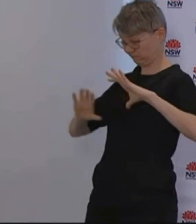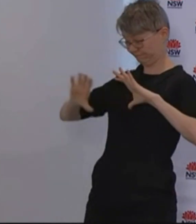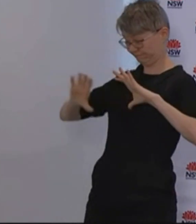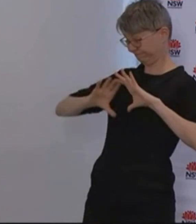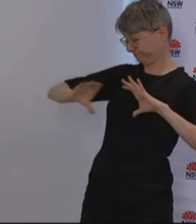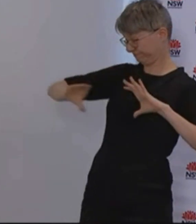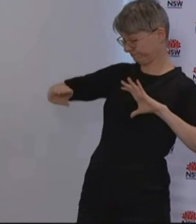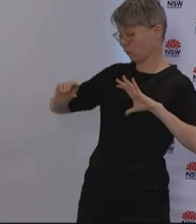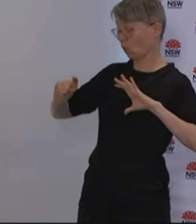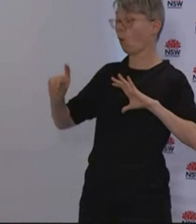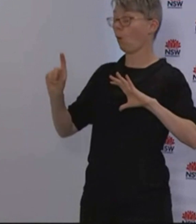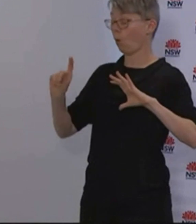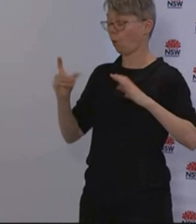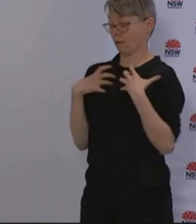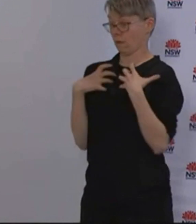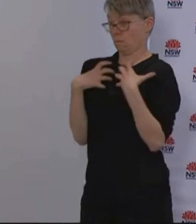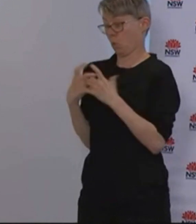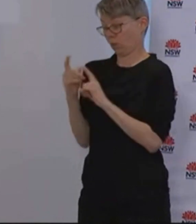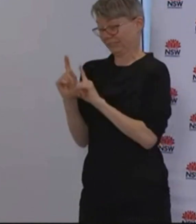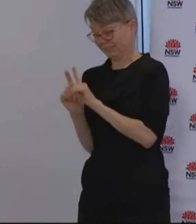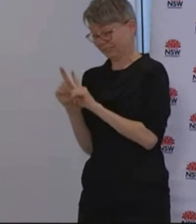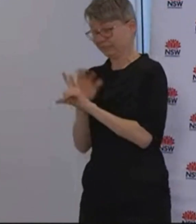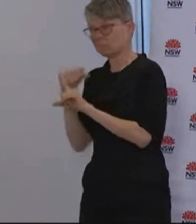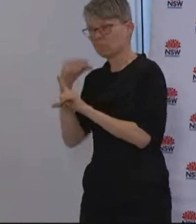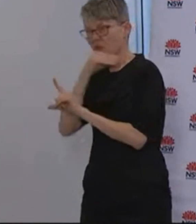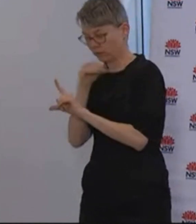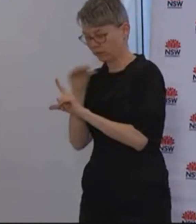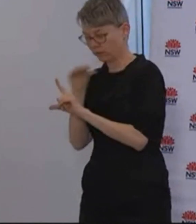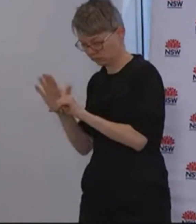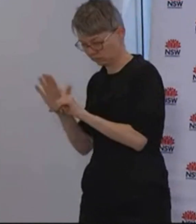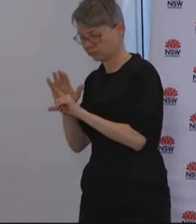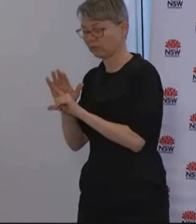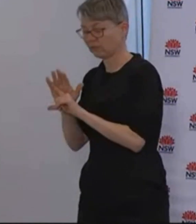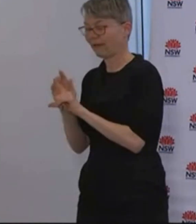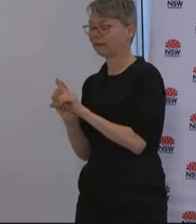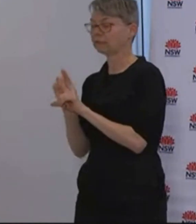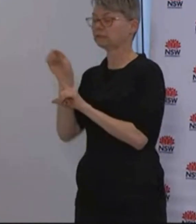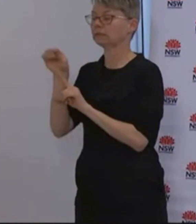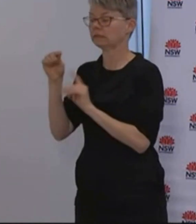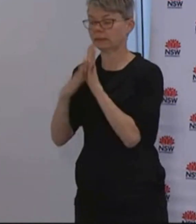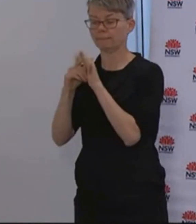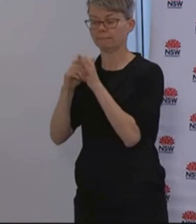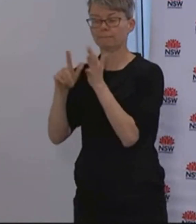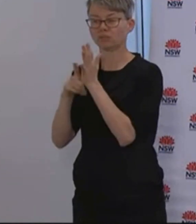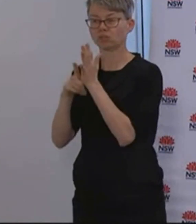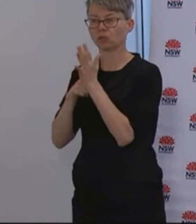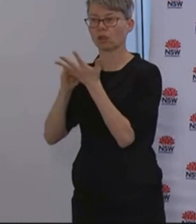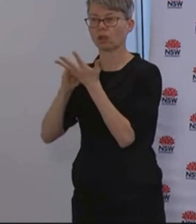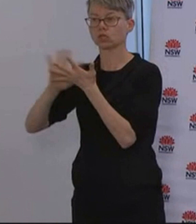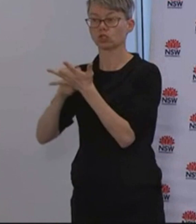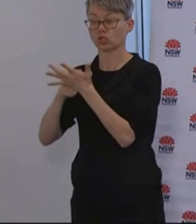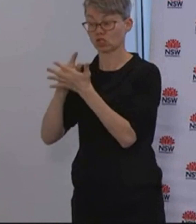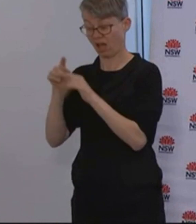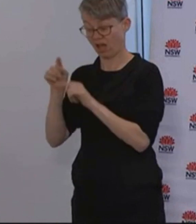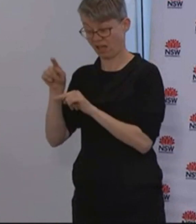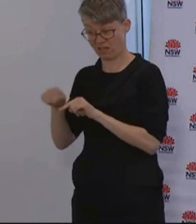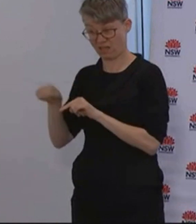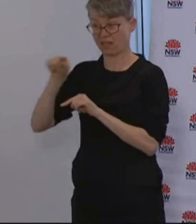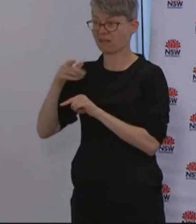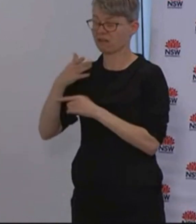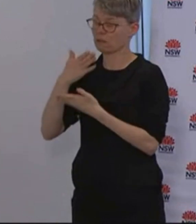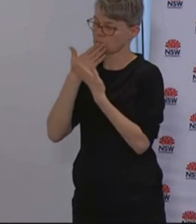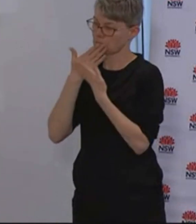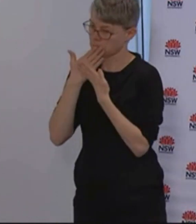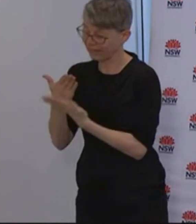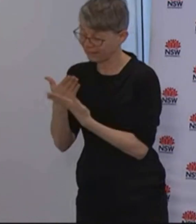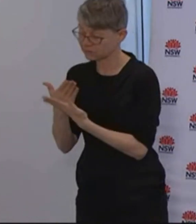areas of Greater Metropolitan Melbourne and the Mitchell Shire, it is incredibly important that you adhere